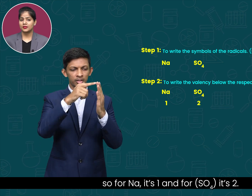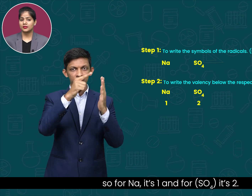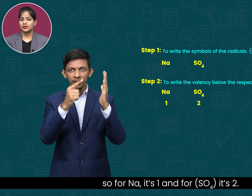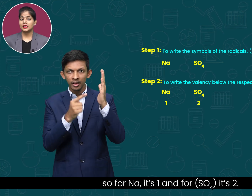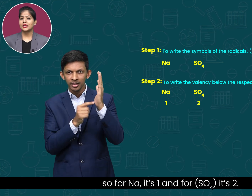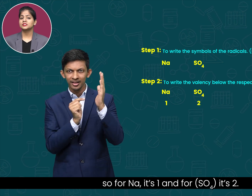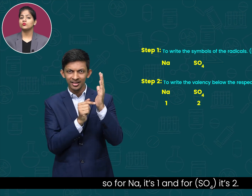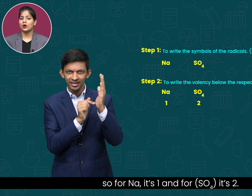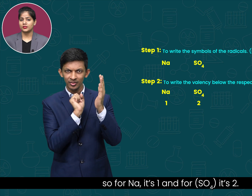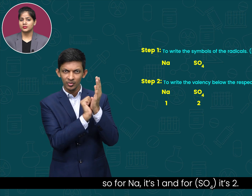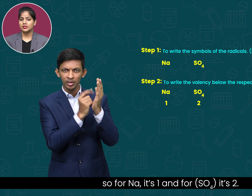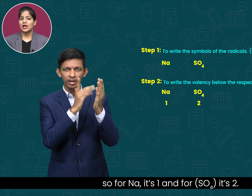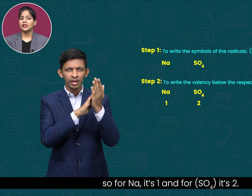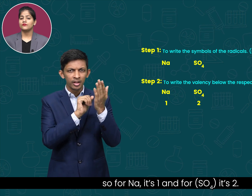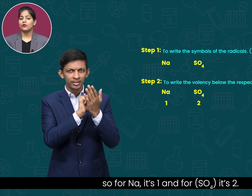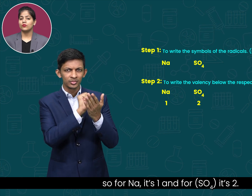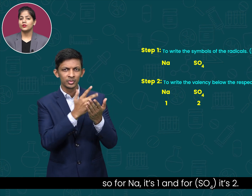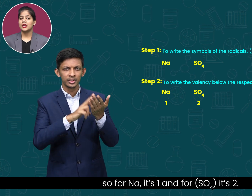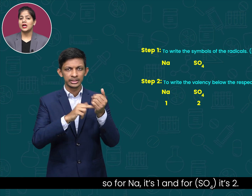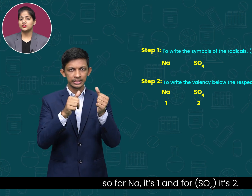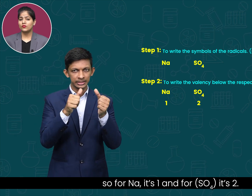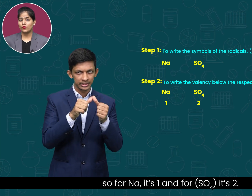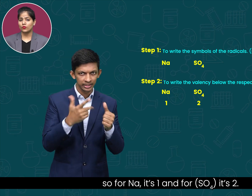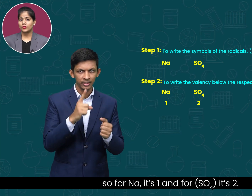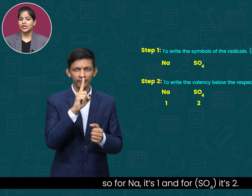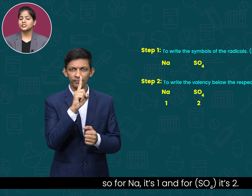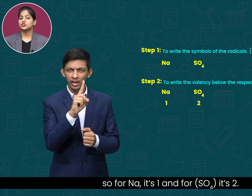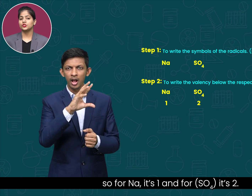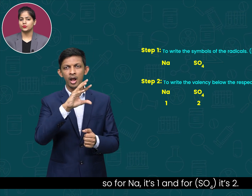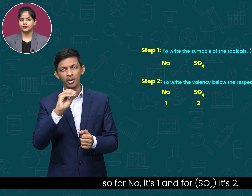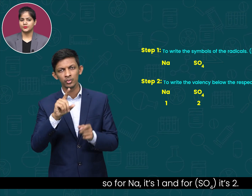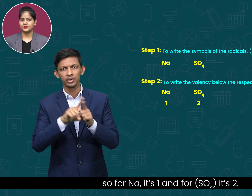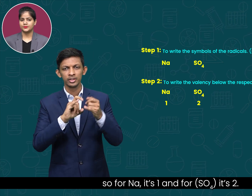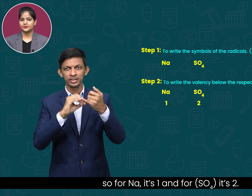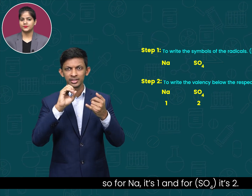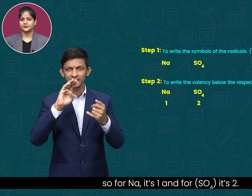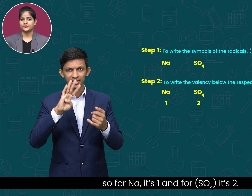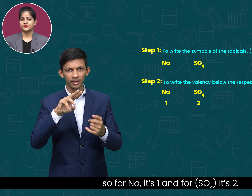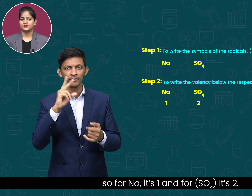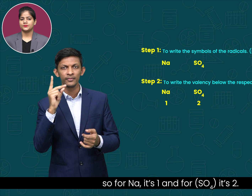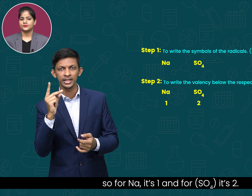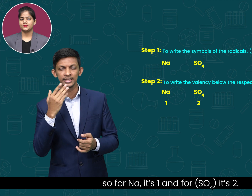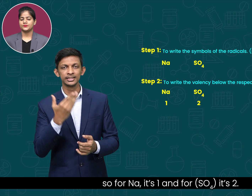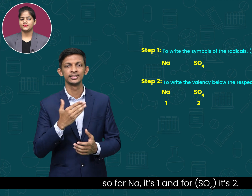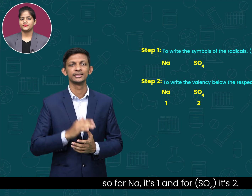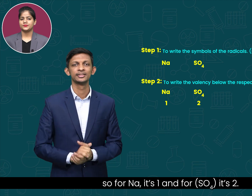Na, it's 1 and for SO4, it's 2.